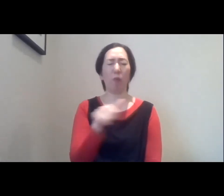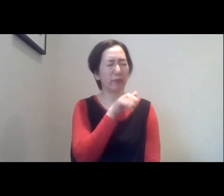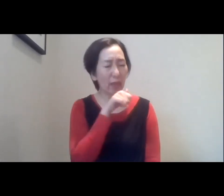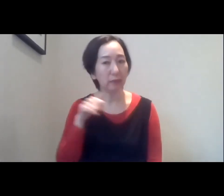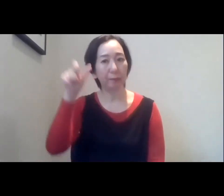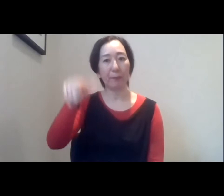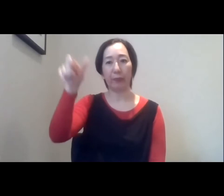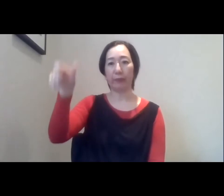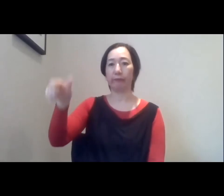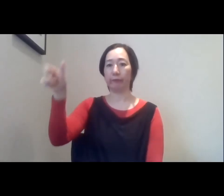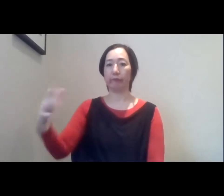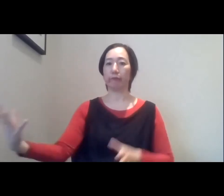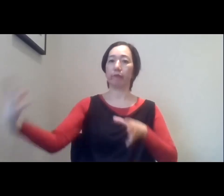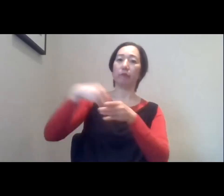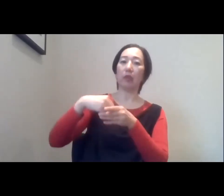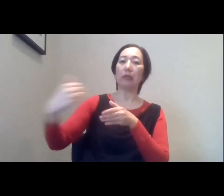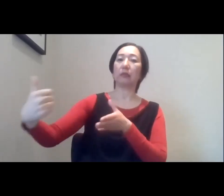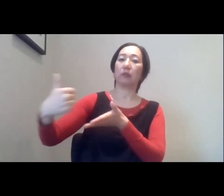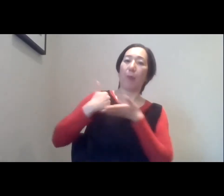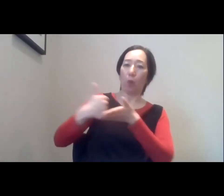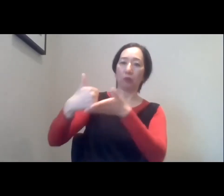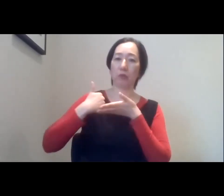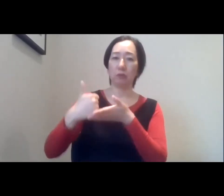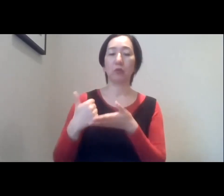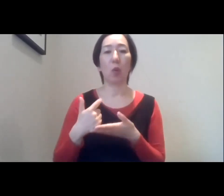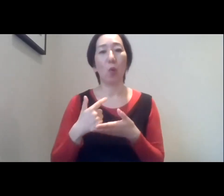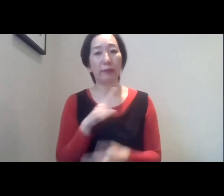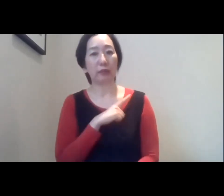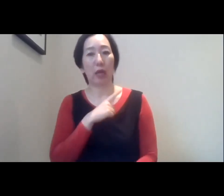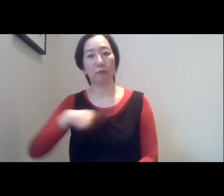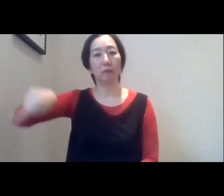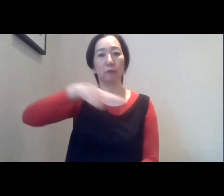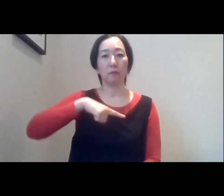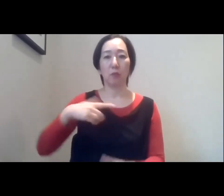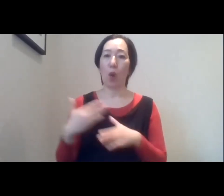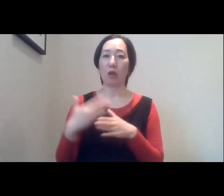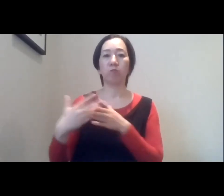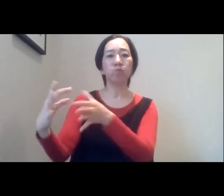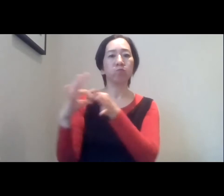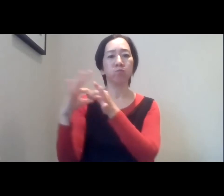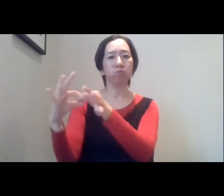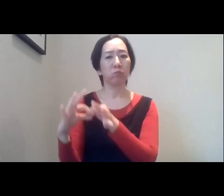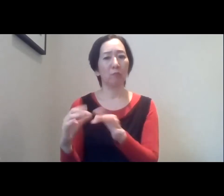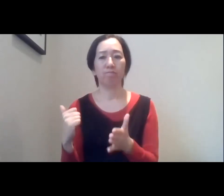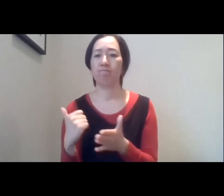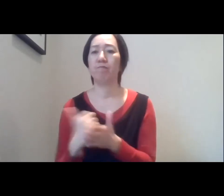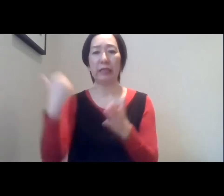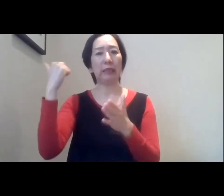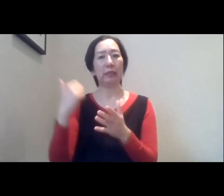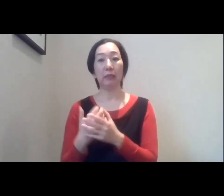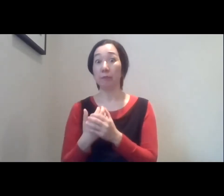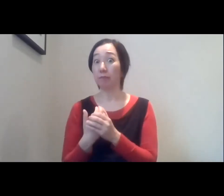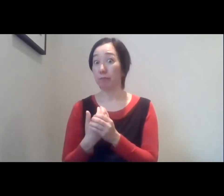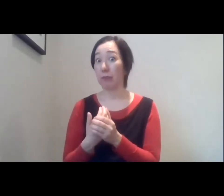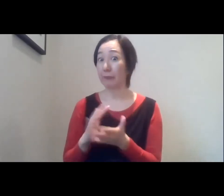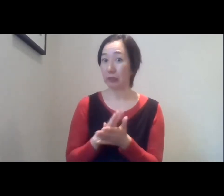was really important for us at that point was the incredible people of the festival, the local festival, who also offered their assistance. And we worked together